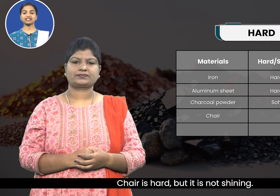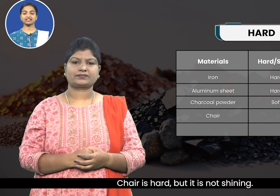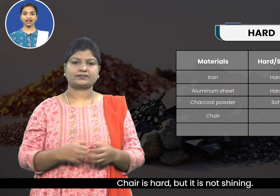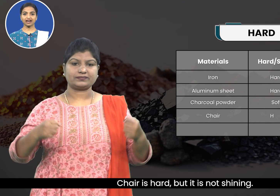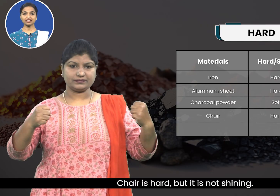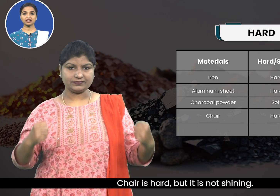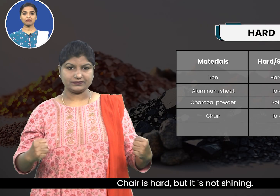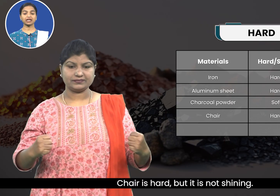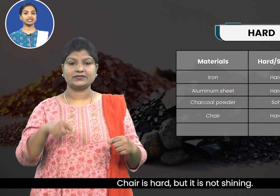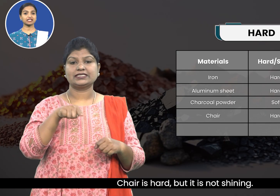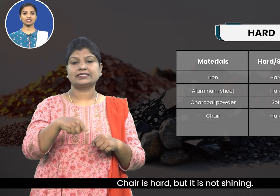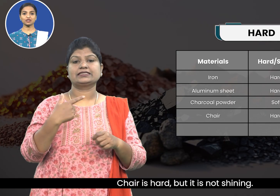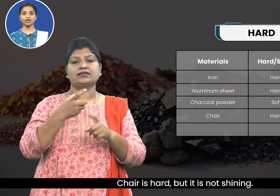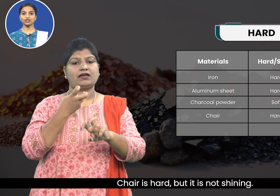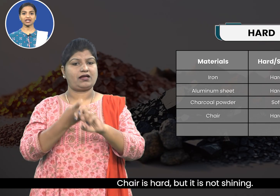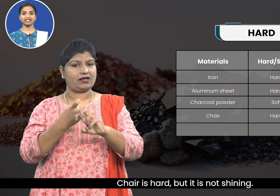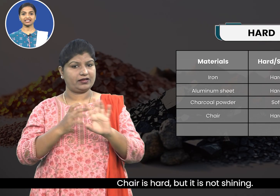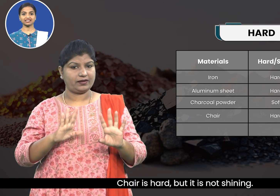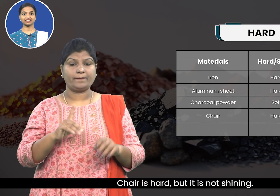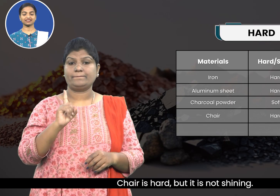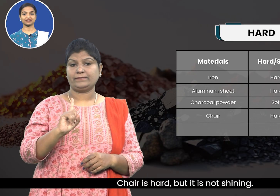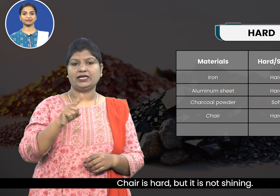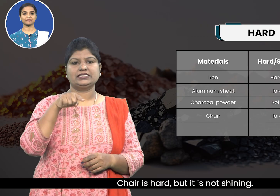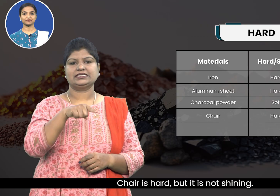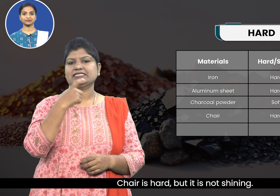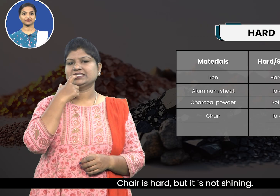Chair is hard but it is not shining.